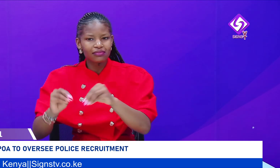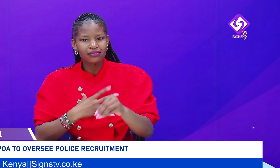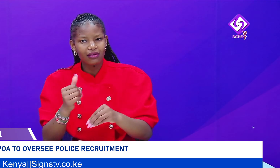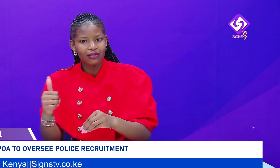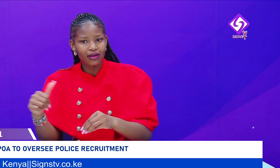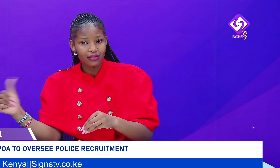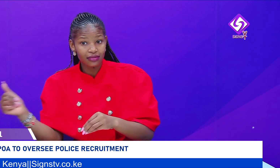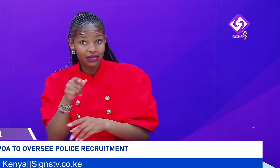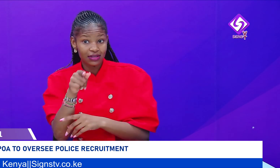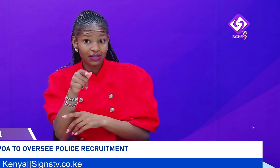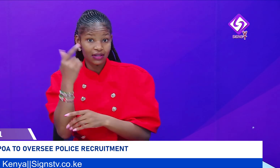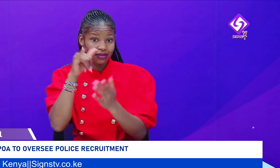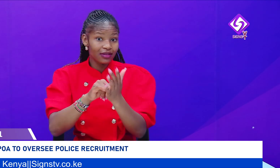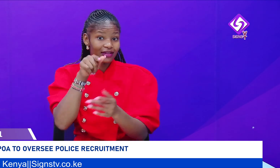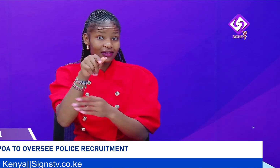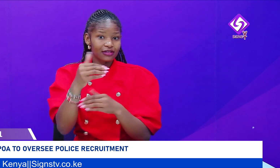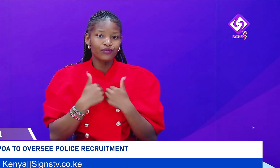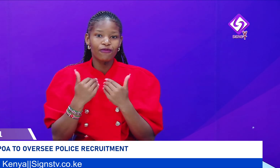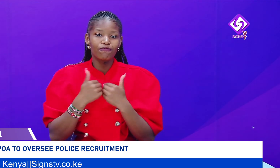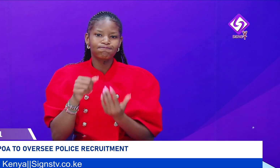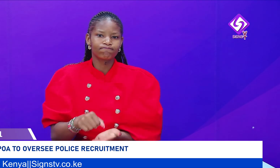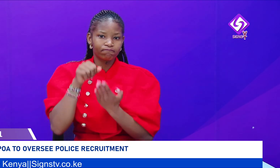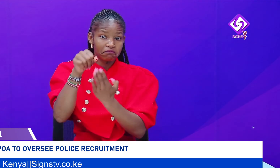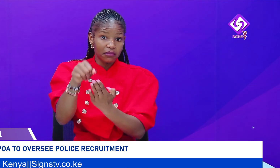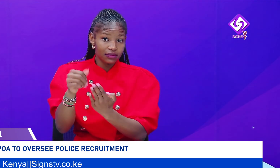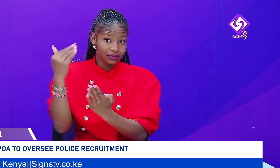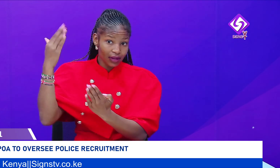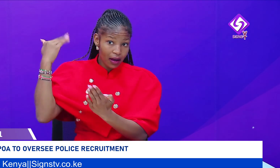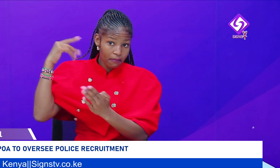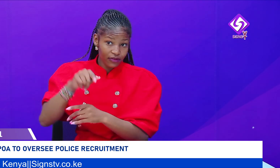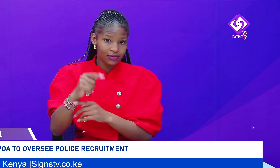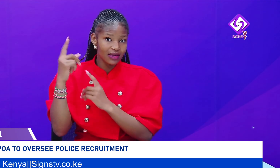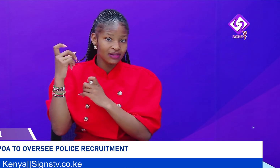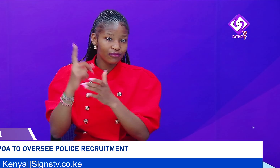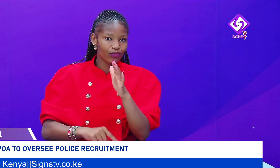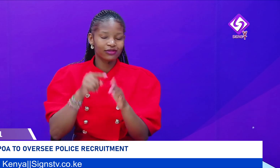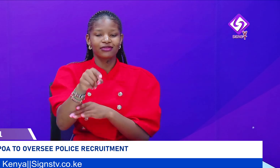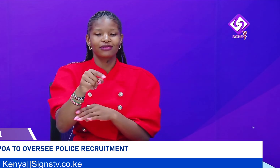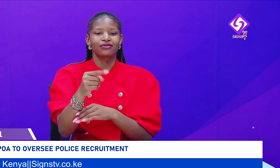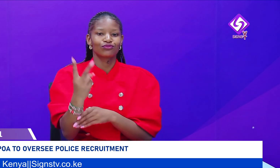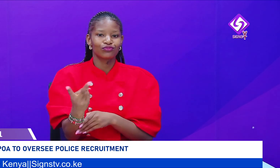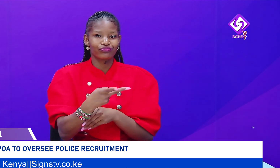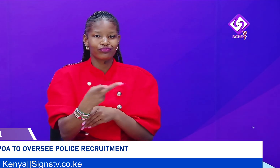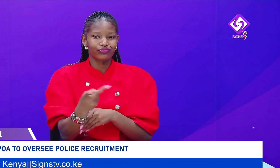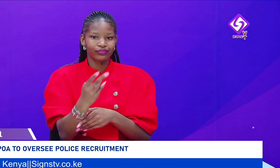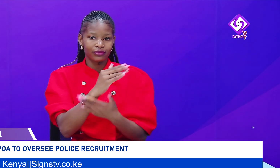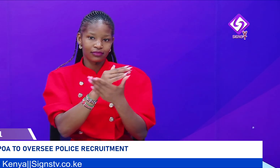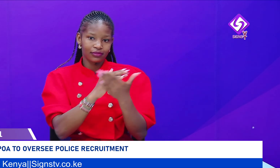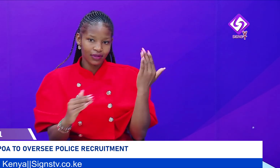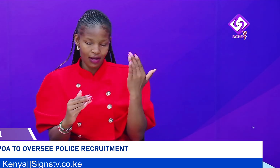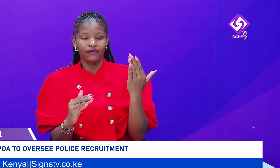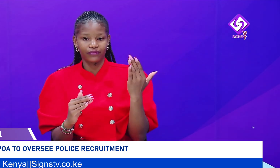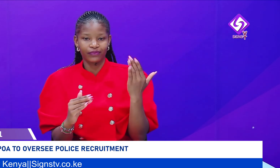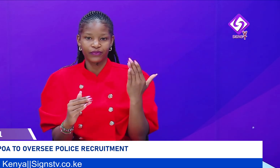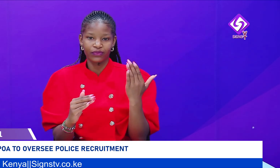The unprecedented collaboration aims to curb corruption and other irregularities that have plagued the